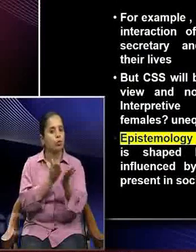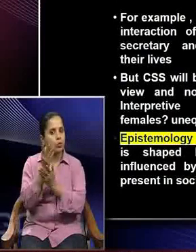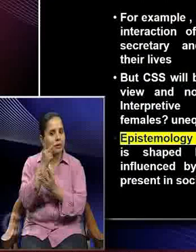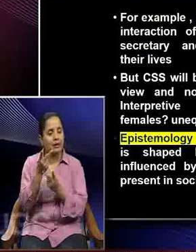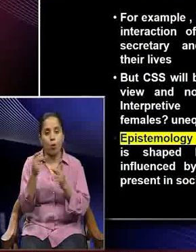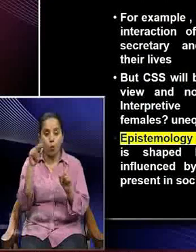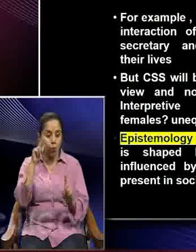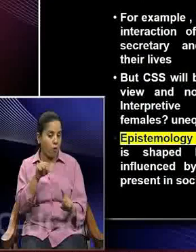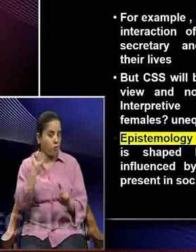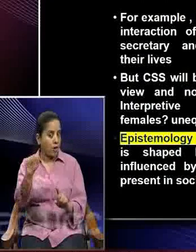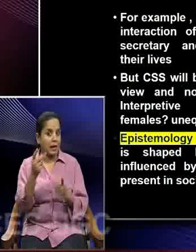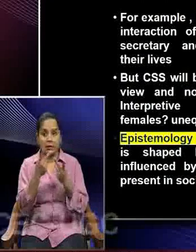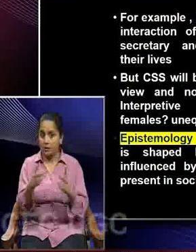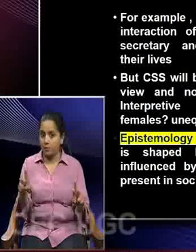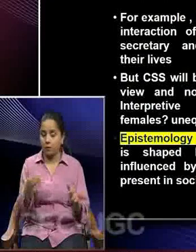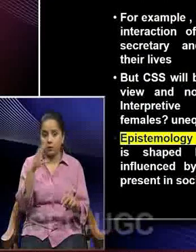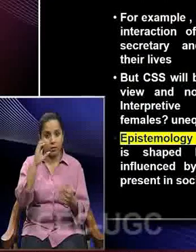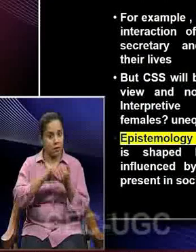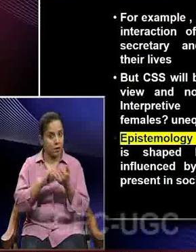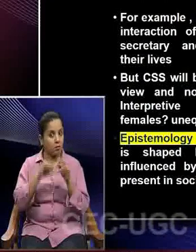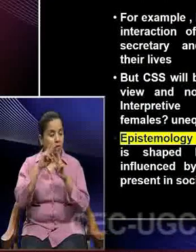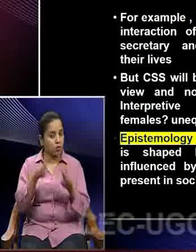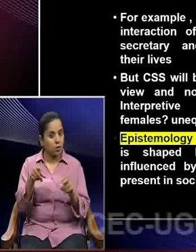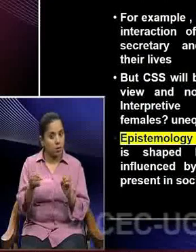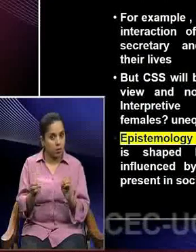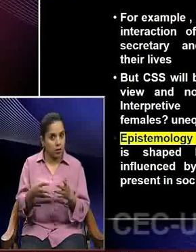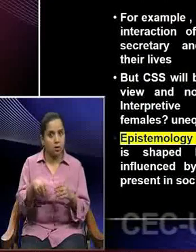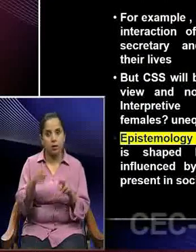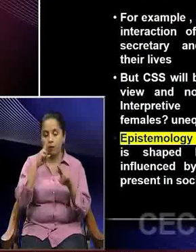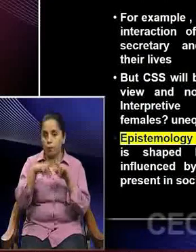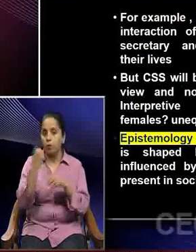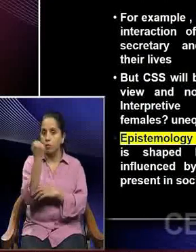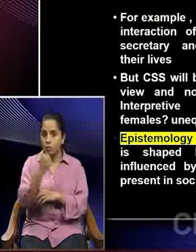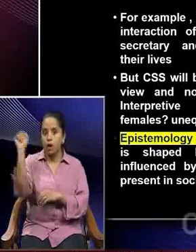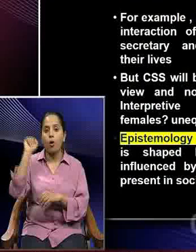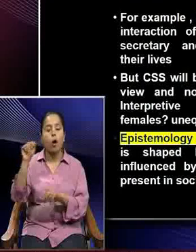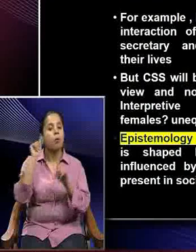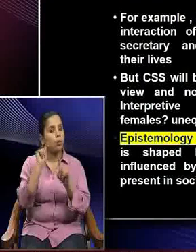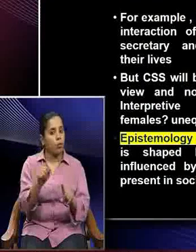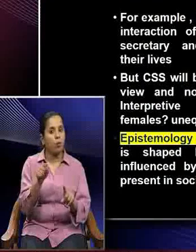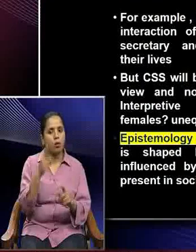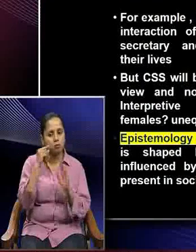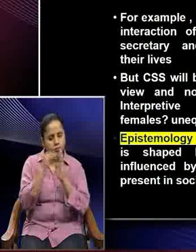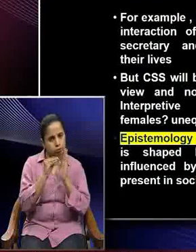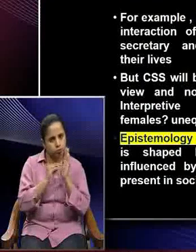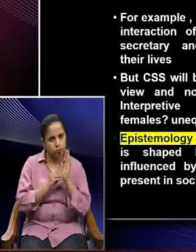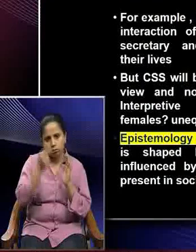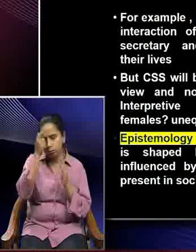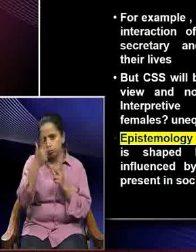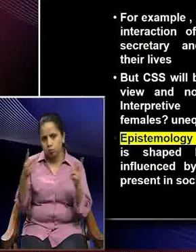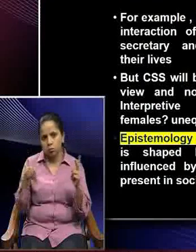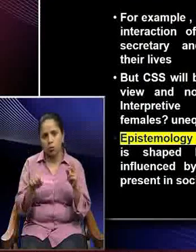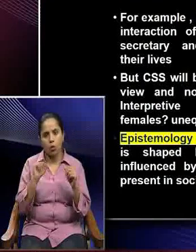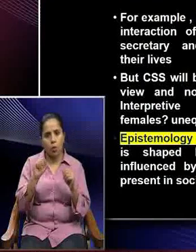differently. The CSS researcher will begin with a feminist point of view here and will note issues which are ignored in